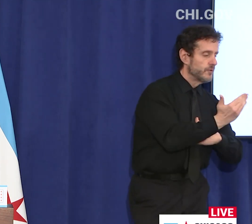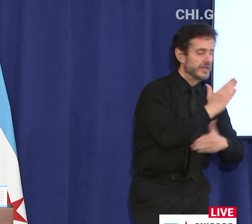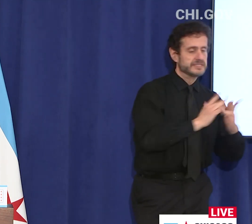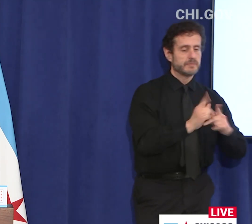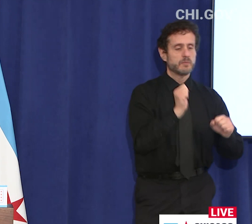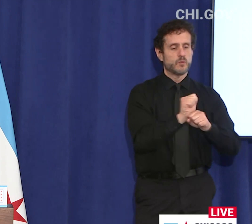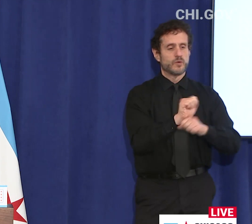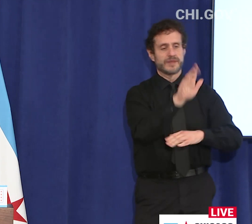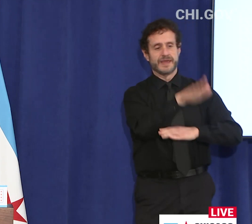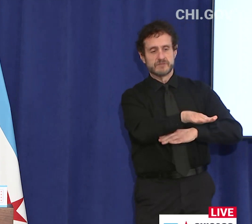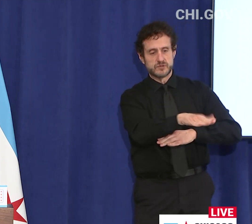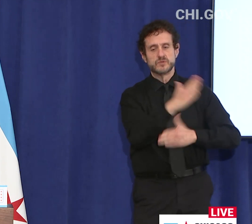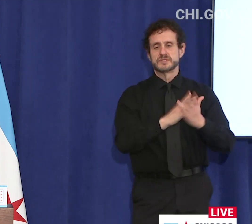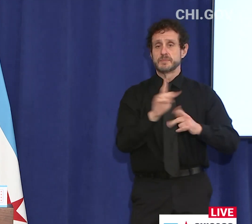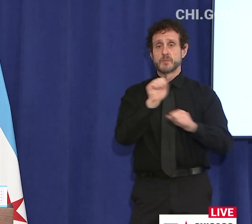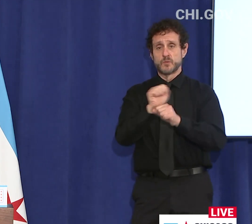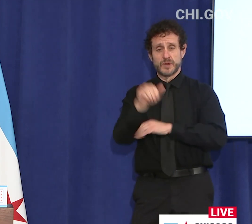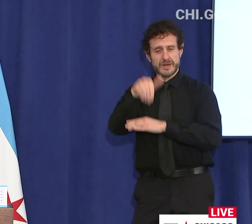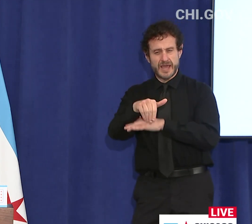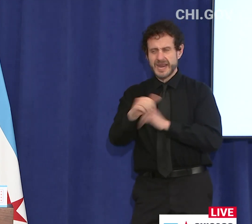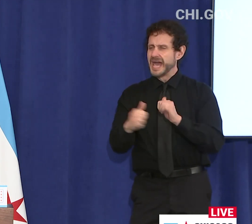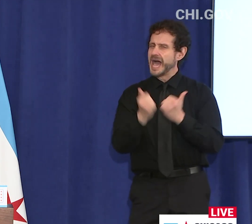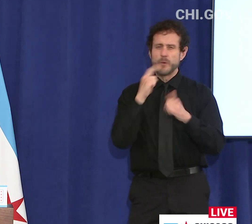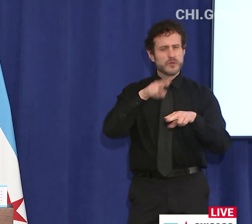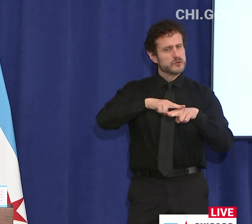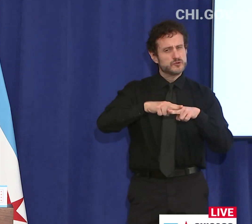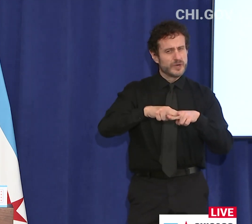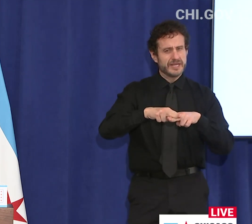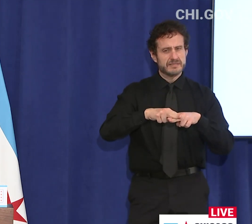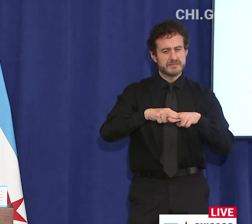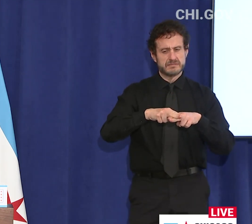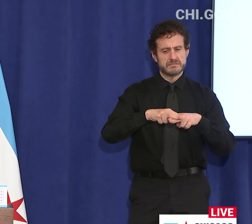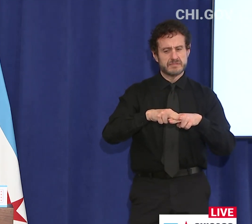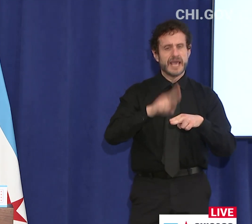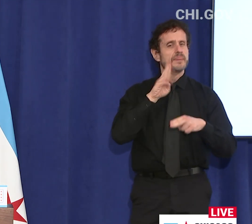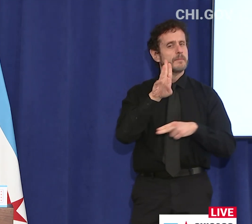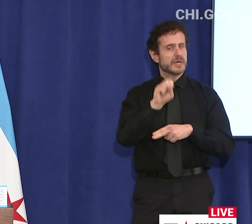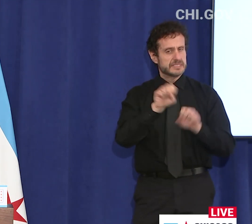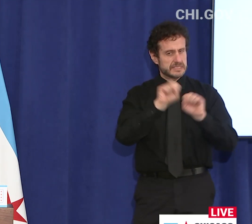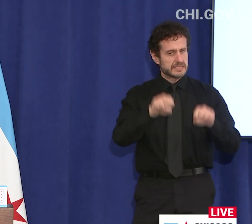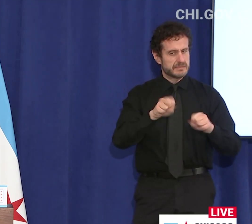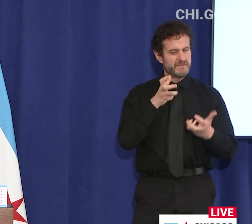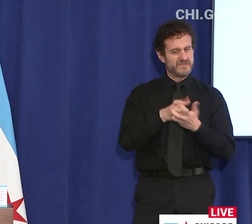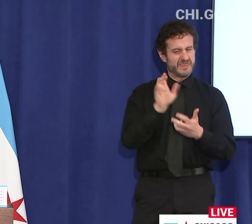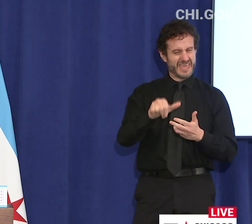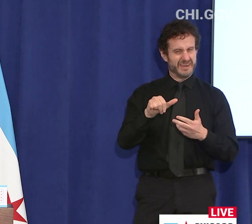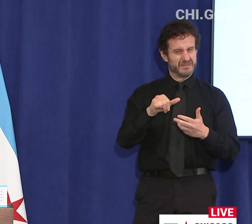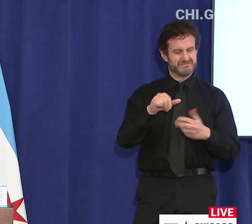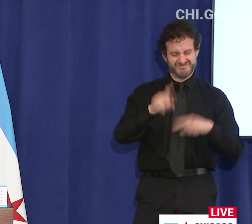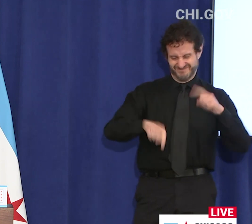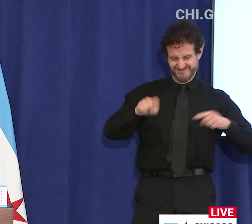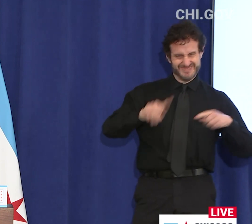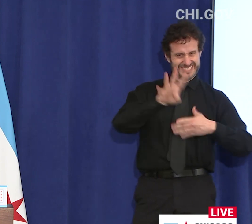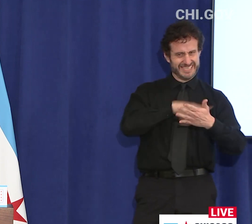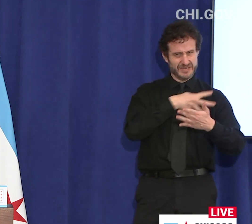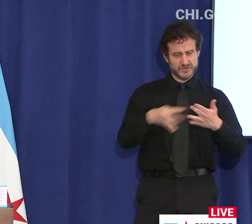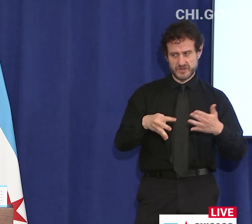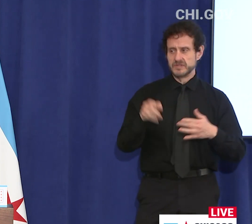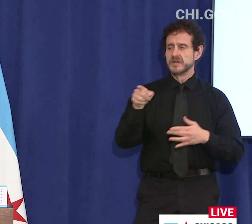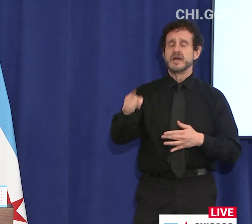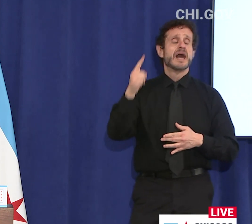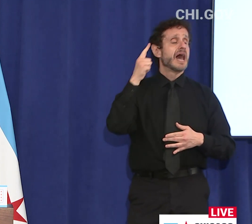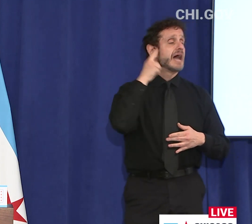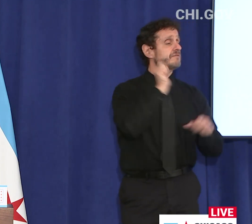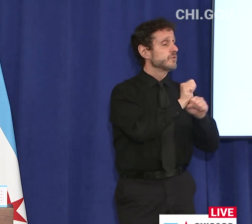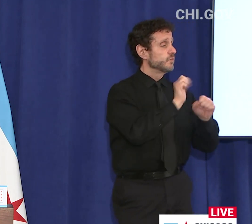CTA accommodate that? Well, what I've been hearing from both workers and also from employers is that in